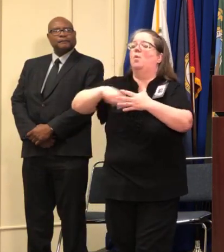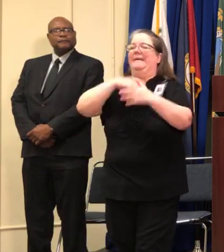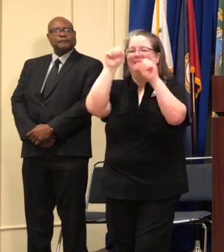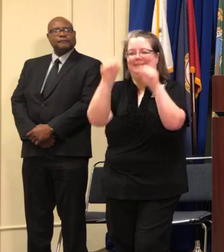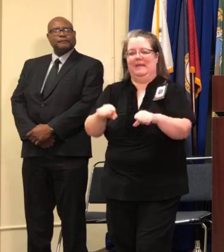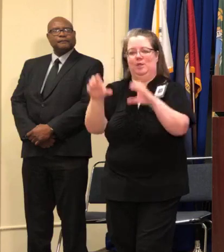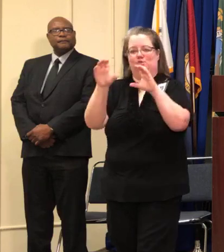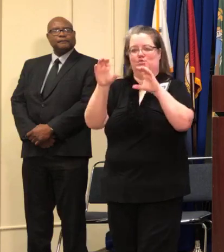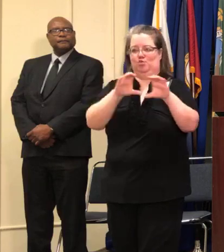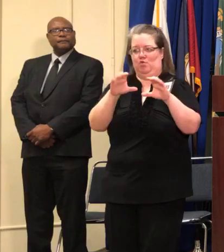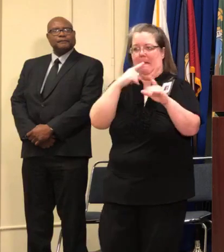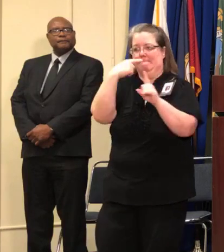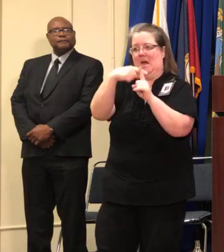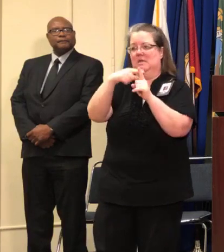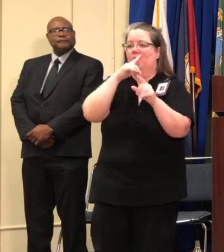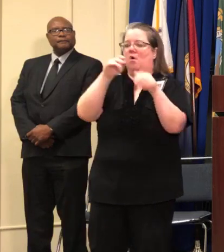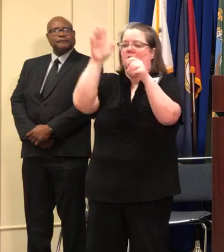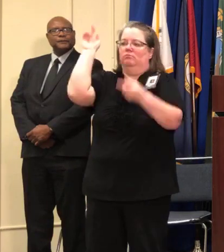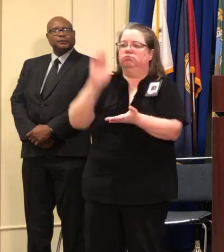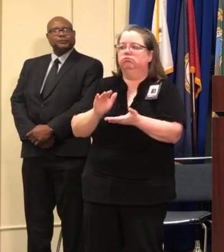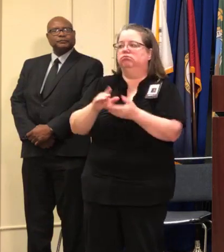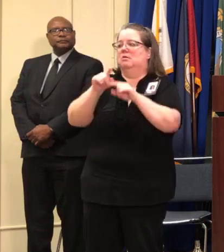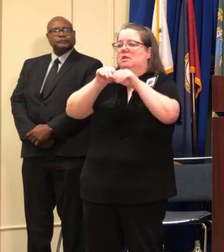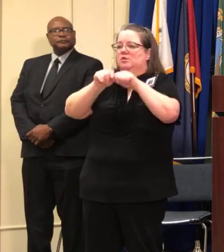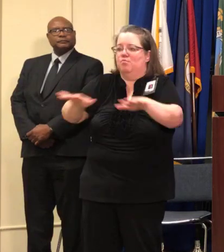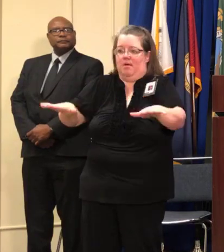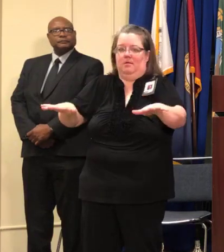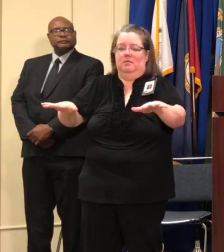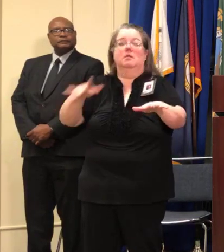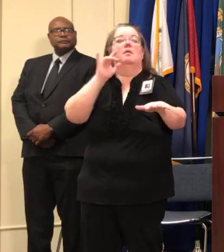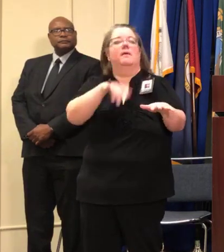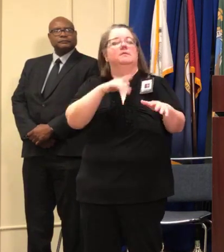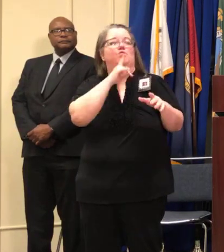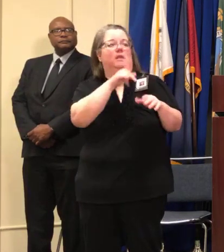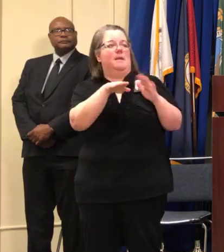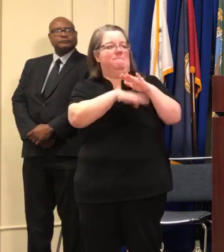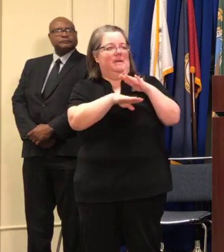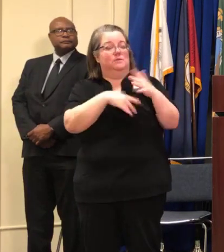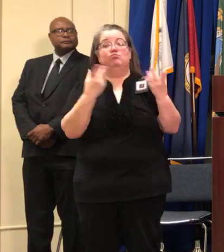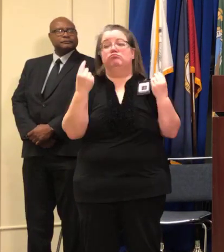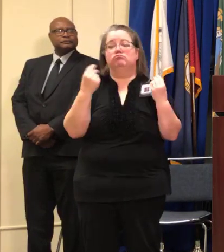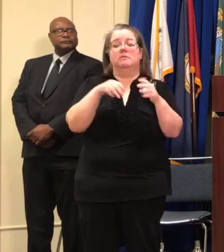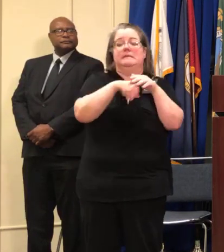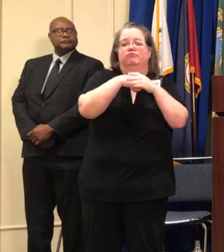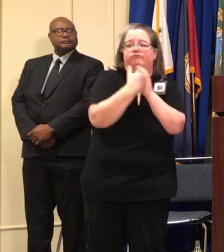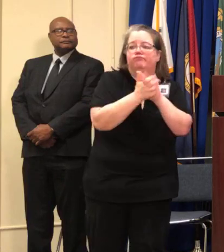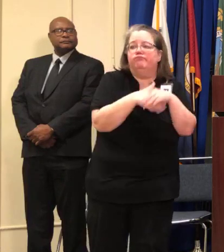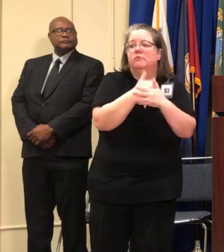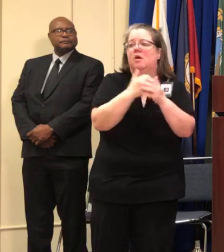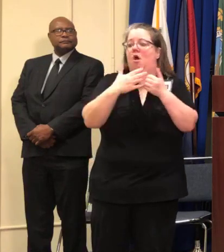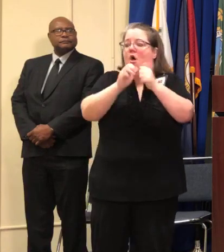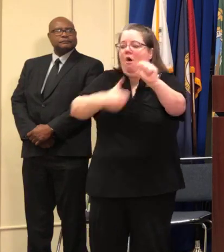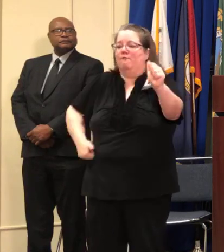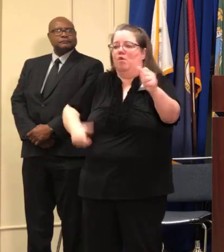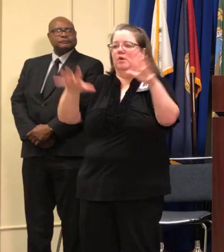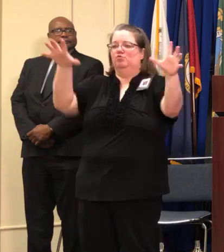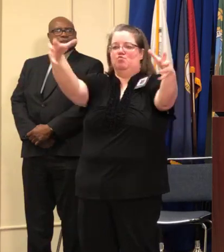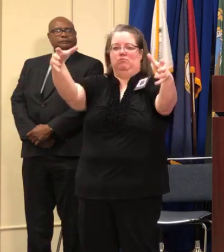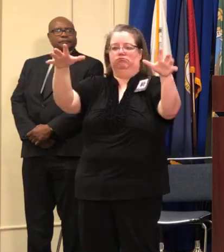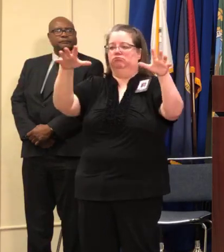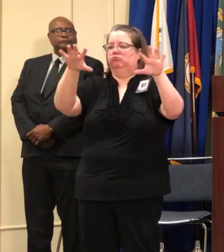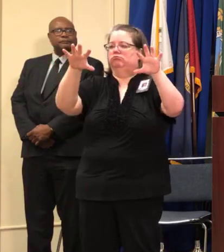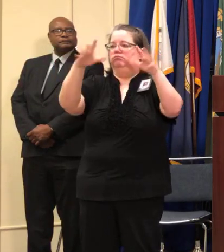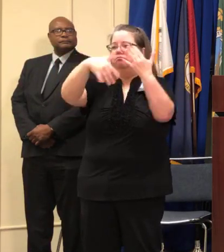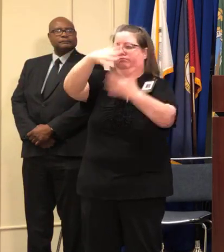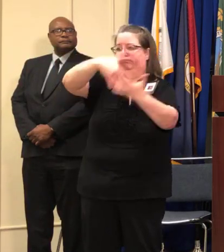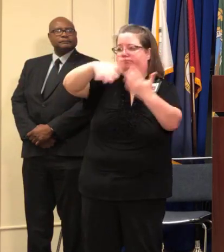do positively to reduce spread. And those, again, are basic things: hand washing, staying away from crowds, staying at home.